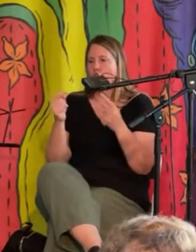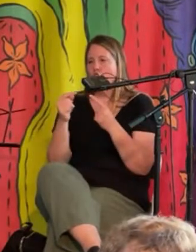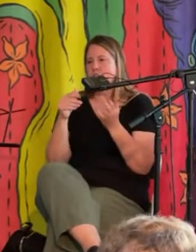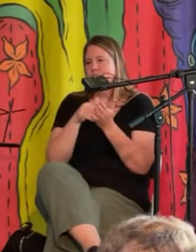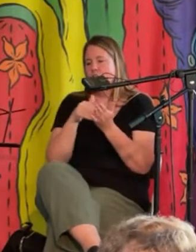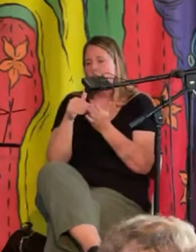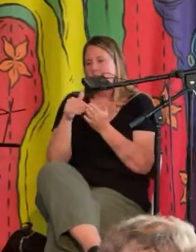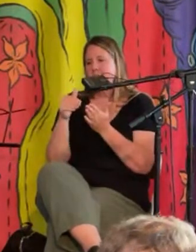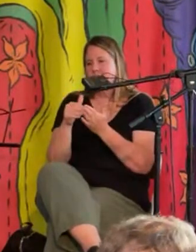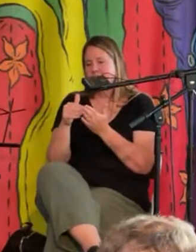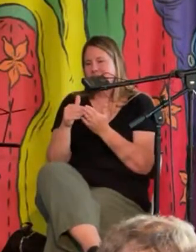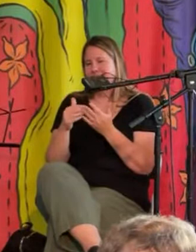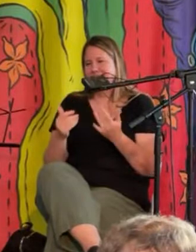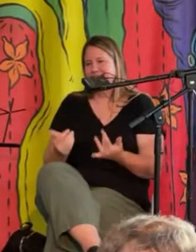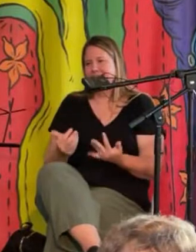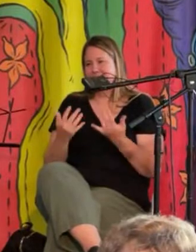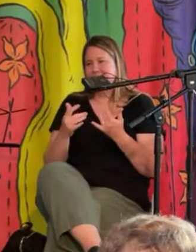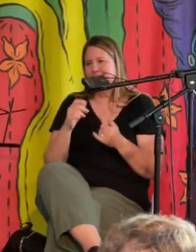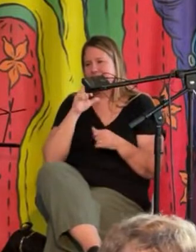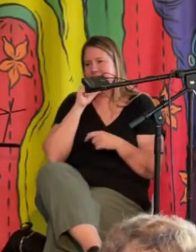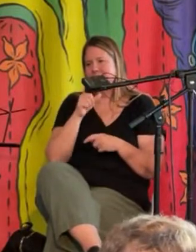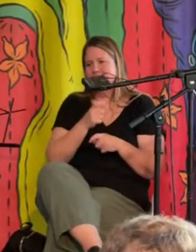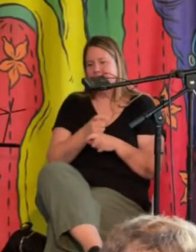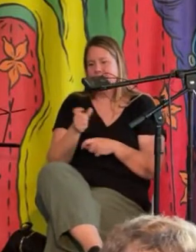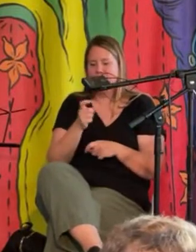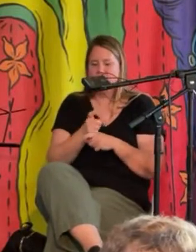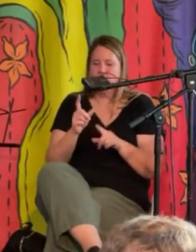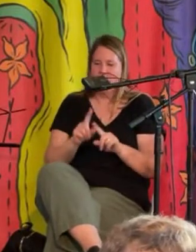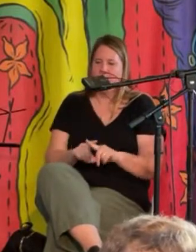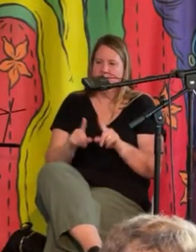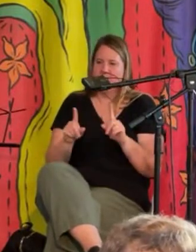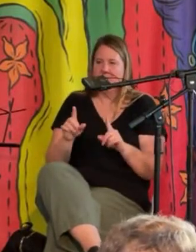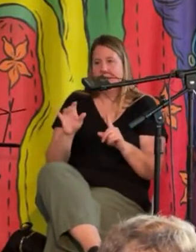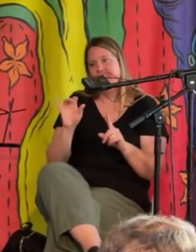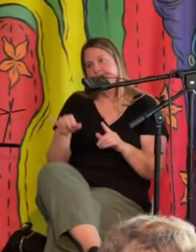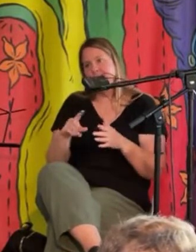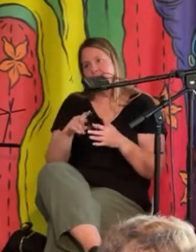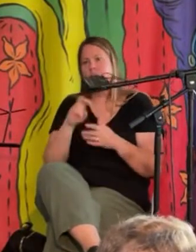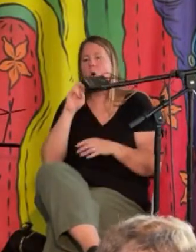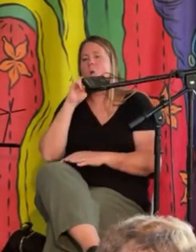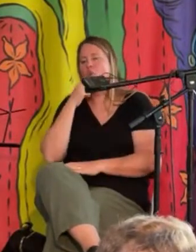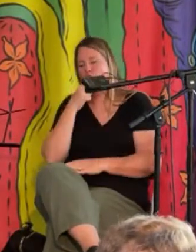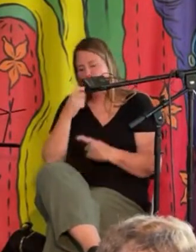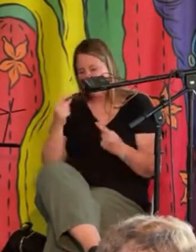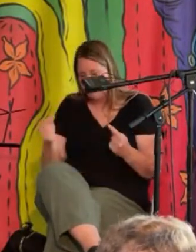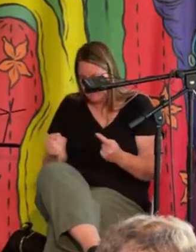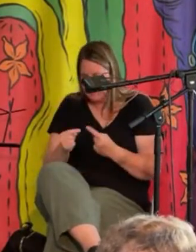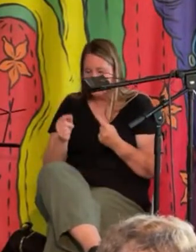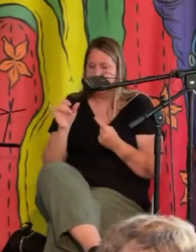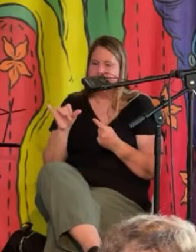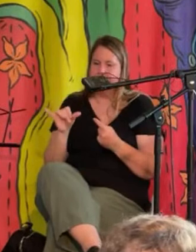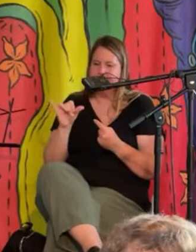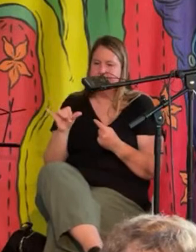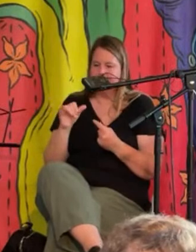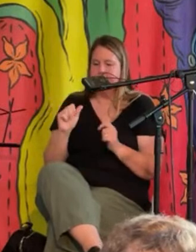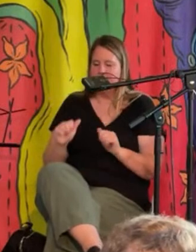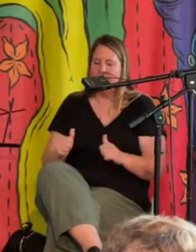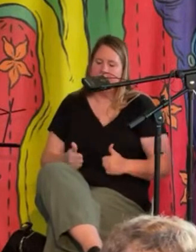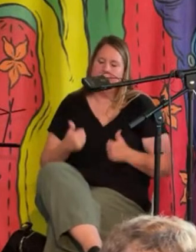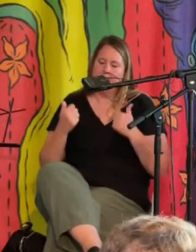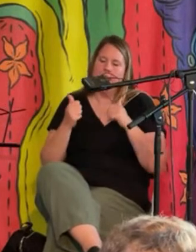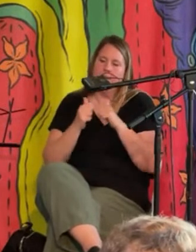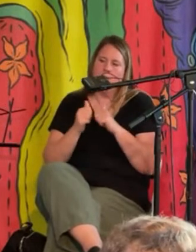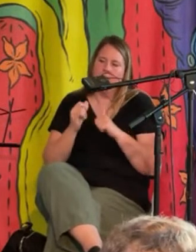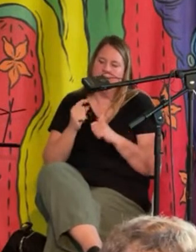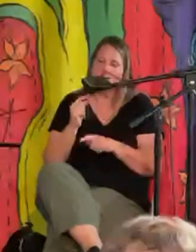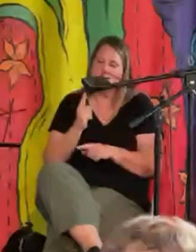time. The burning is not a joke. I was like, oh yeah, that's what that means, nerve pain, gotcha. But it's livable with, and I